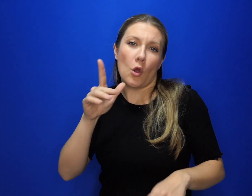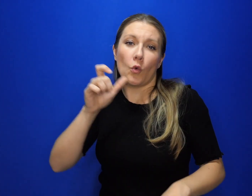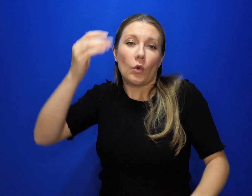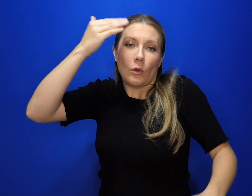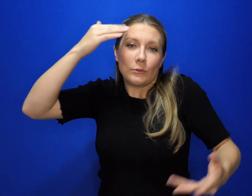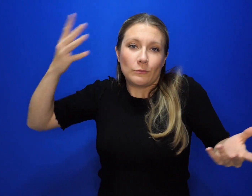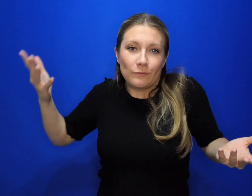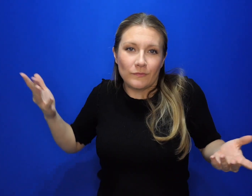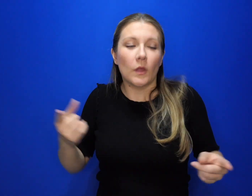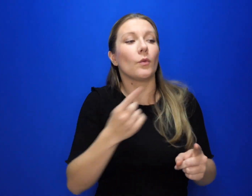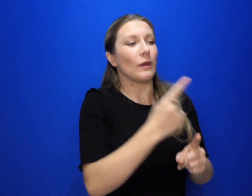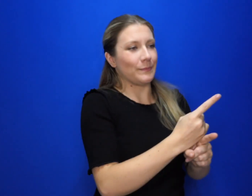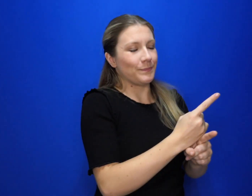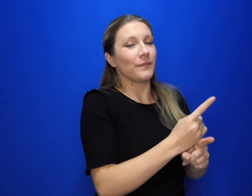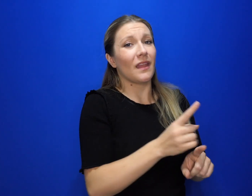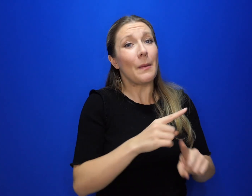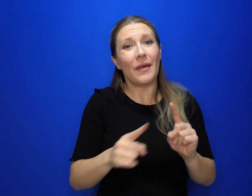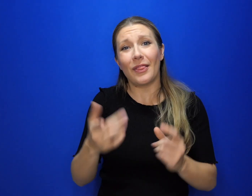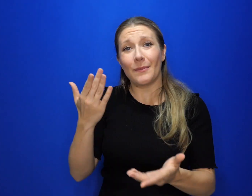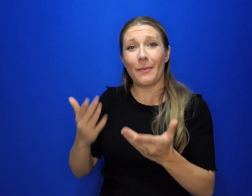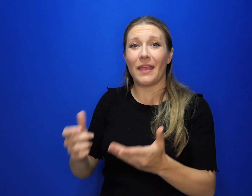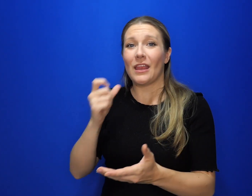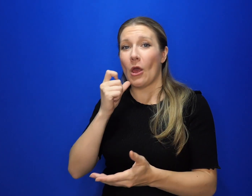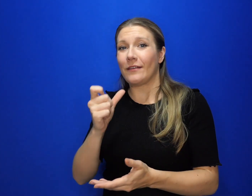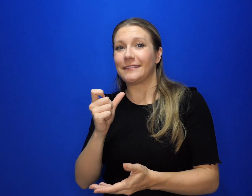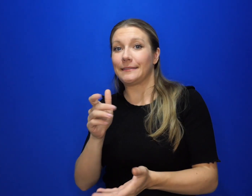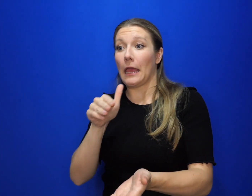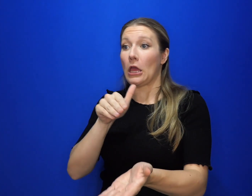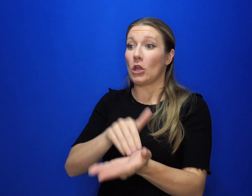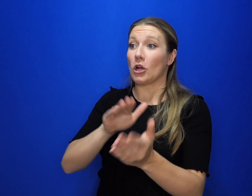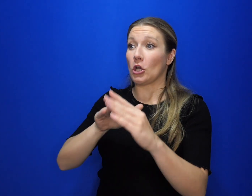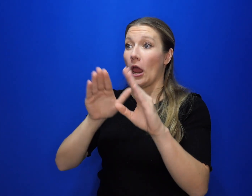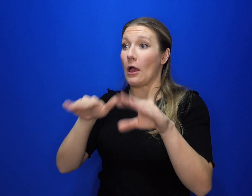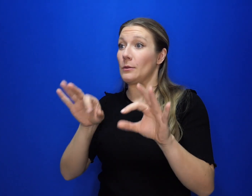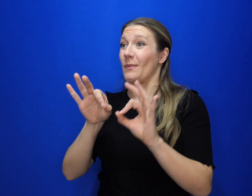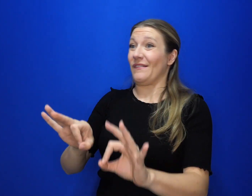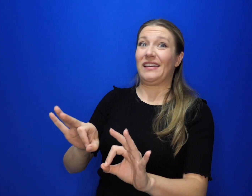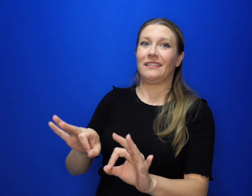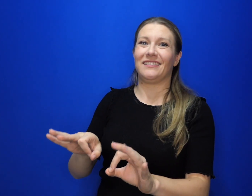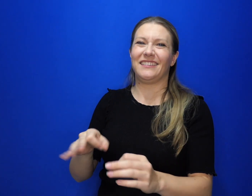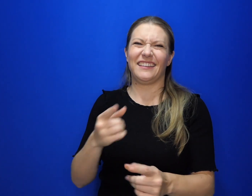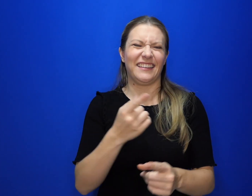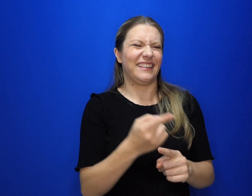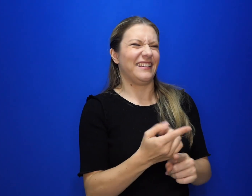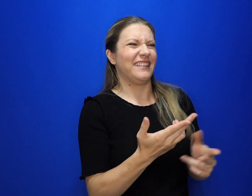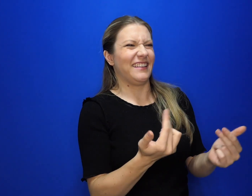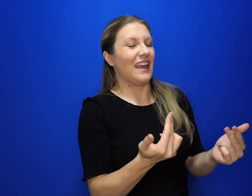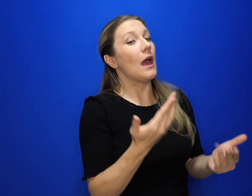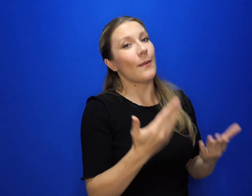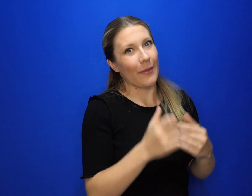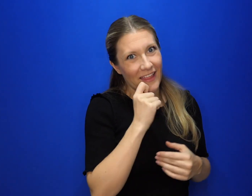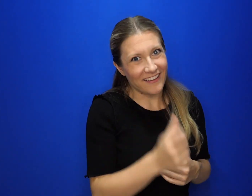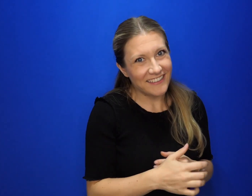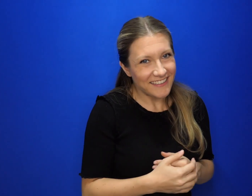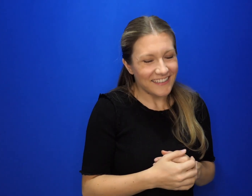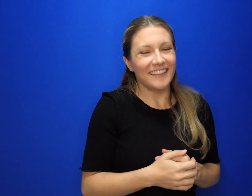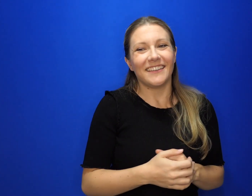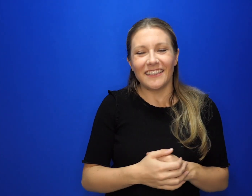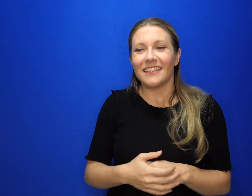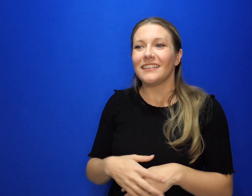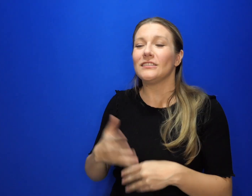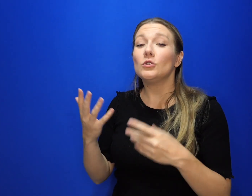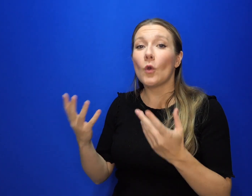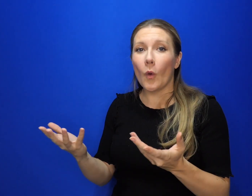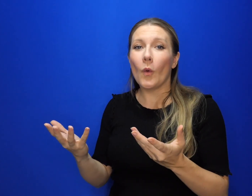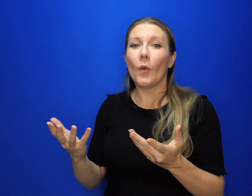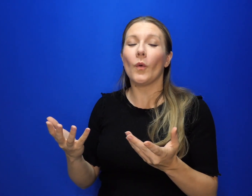knows what the situation Correct. is, right? But they're probably not Dr. House is what I'm getting at, right. You know? Probably not. Yeah.